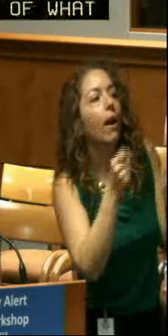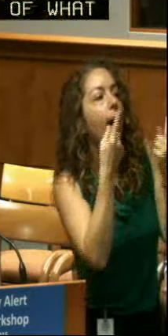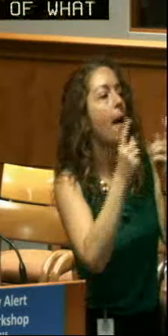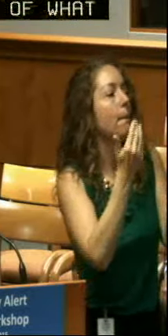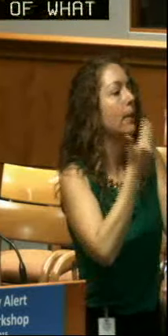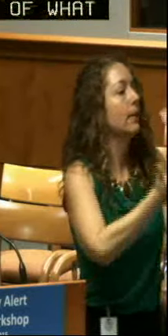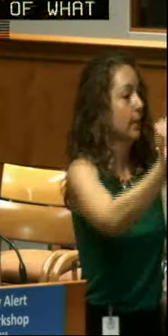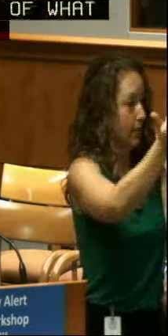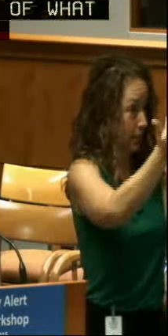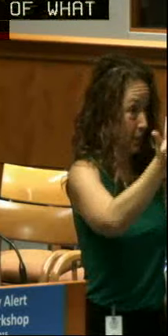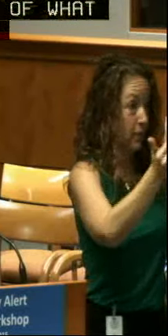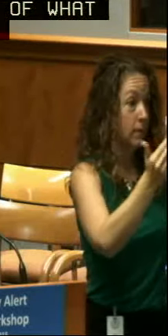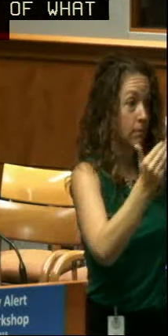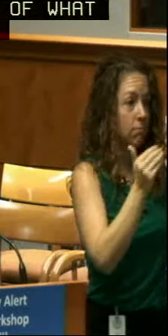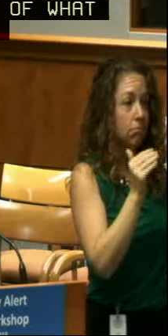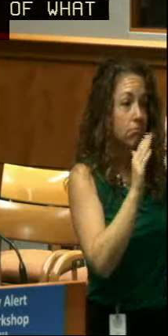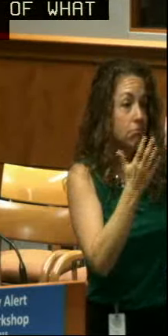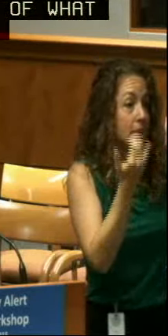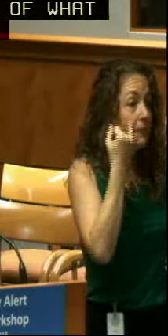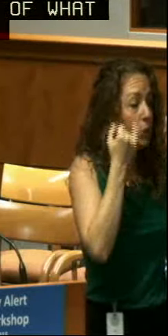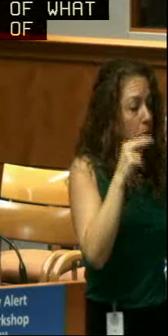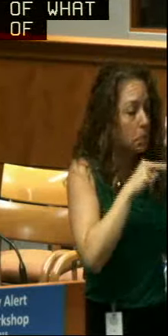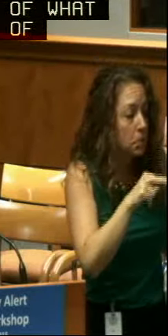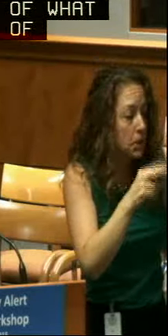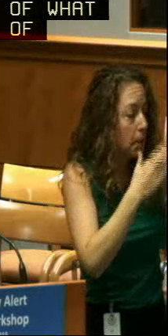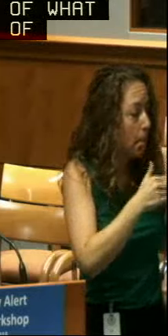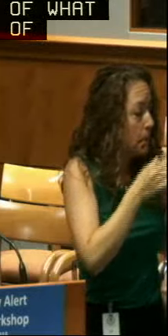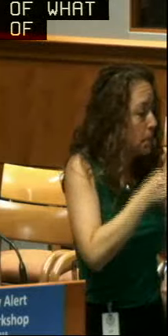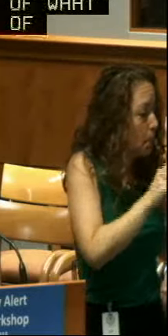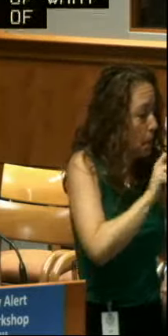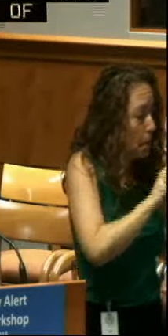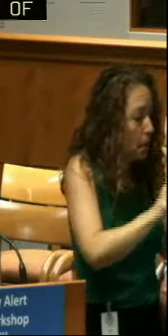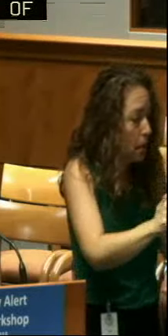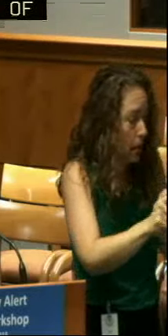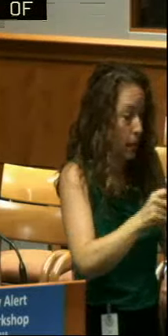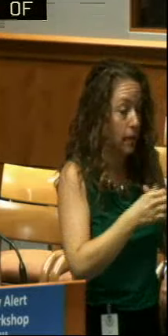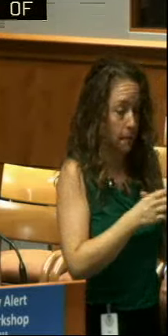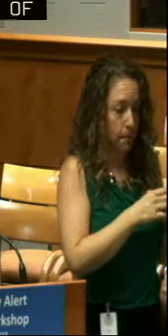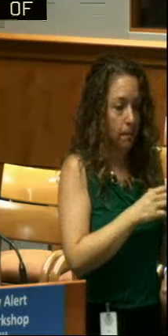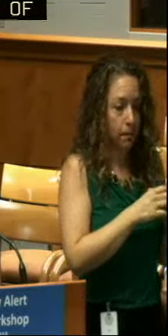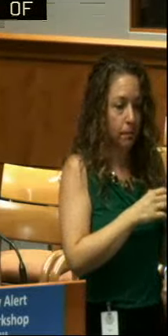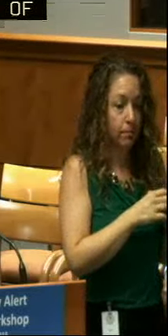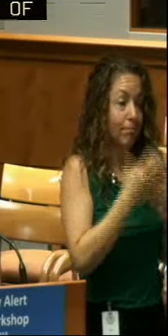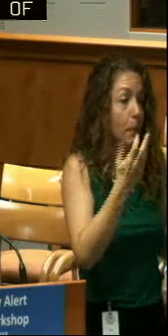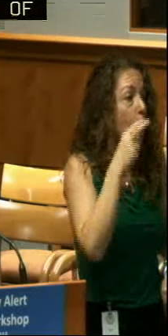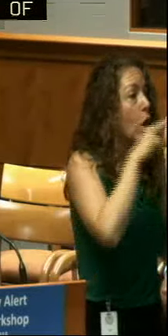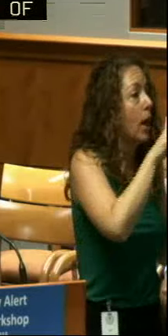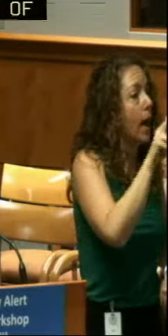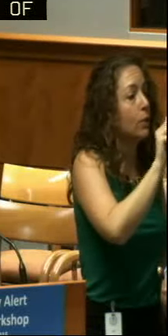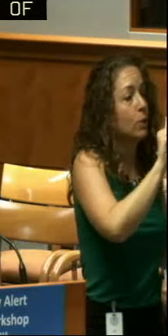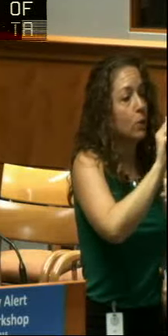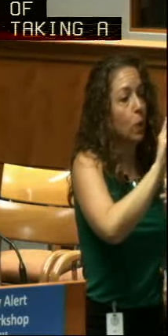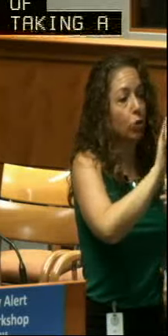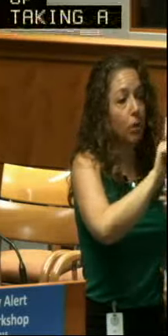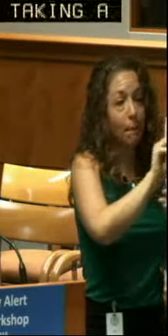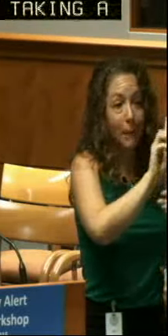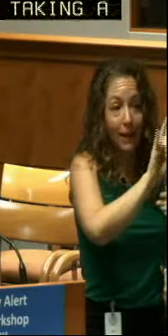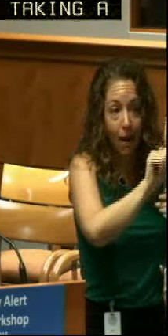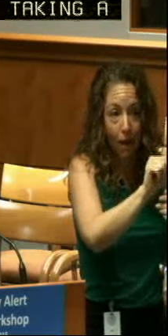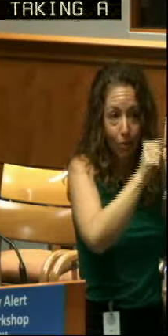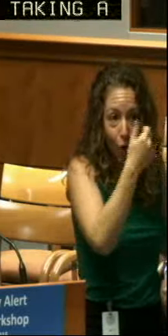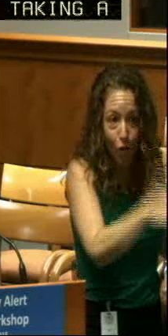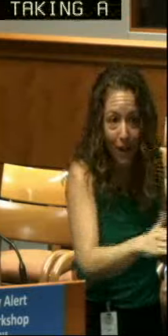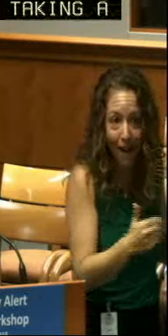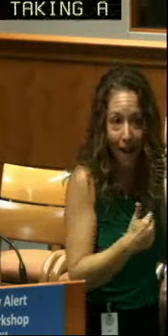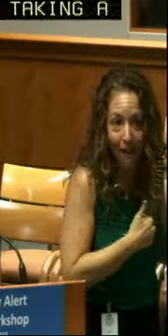relatively easy to do, taking a note from what is in place in social media today, in other